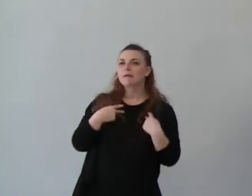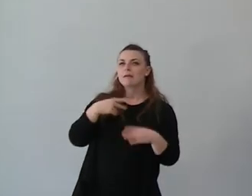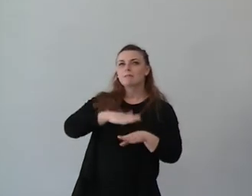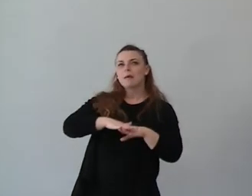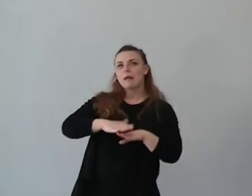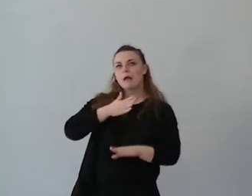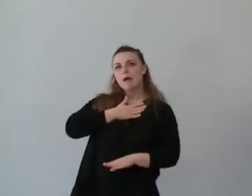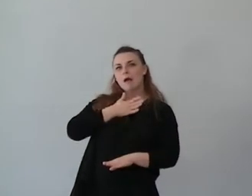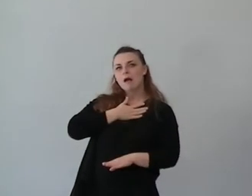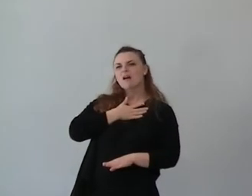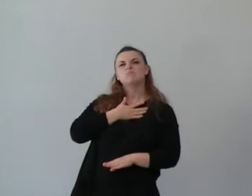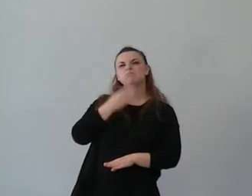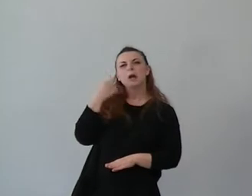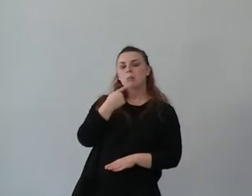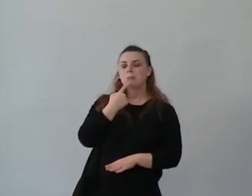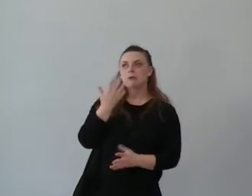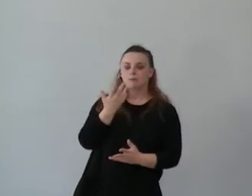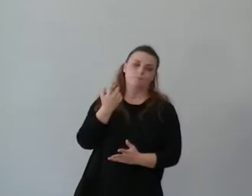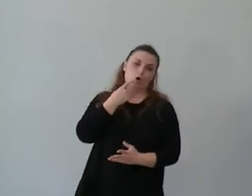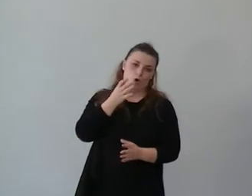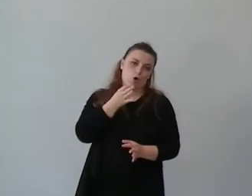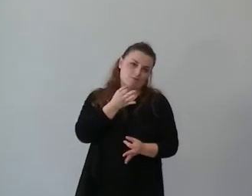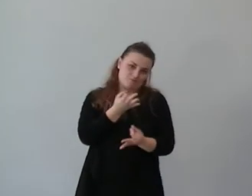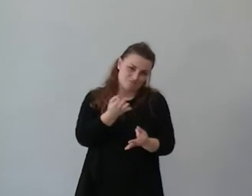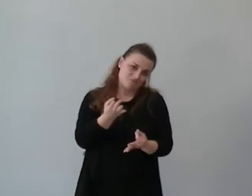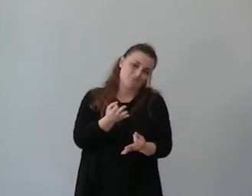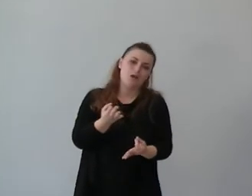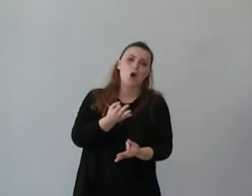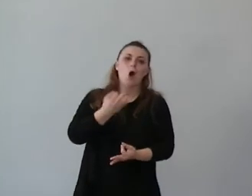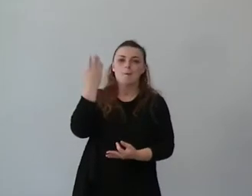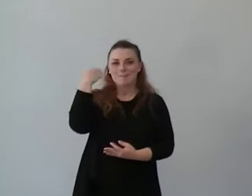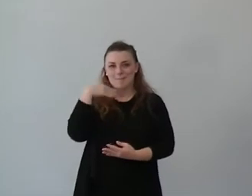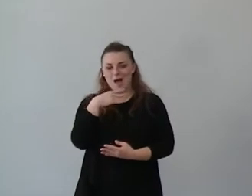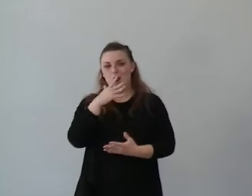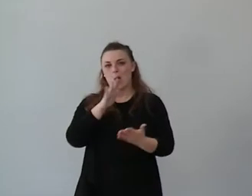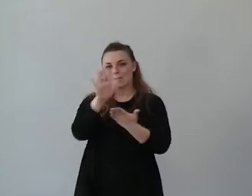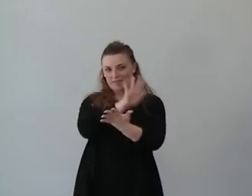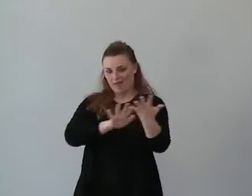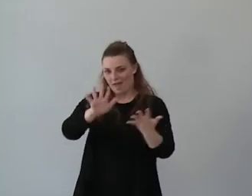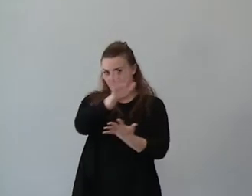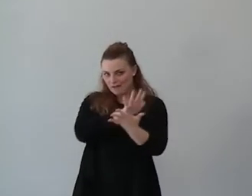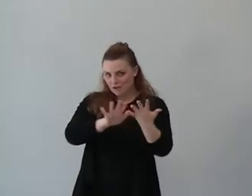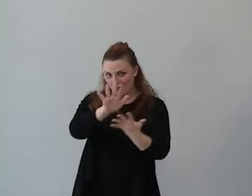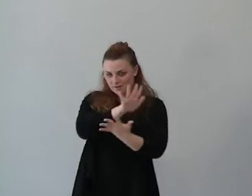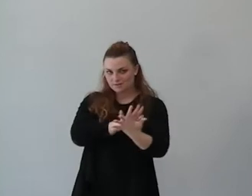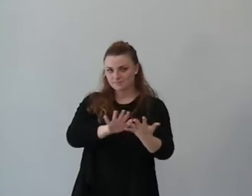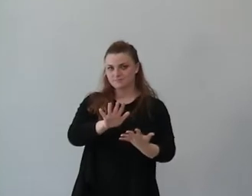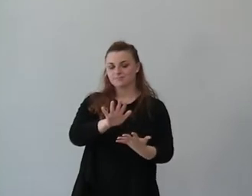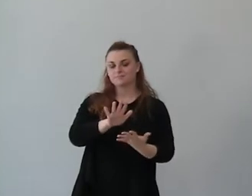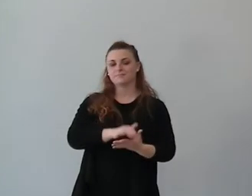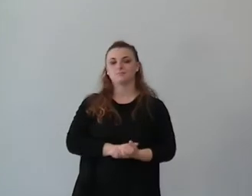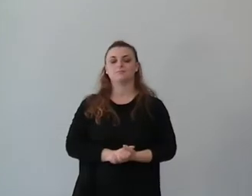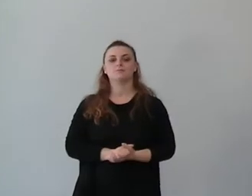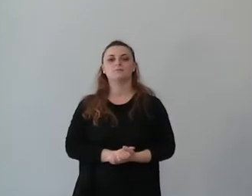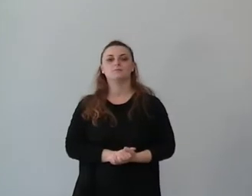Paul. Chiaramente non è che significa che si chiama Paolo per forza. It's a person in your life that is possibly